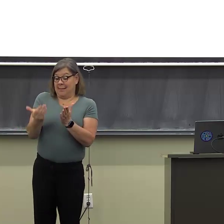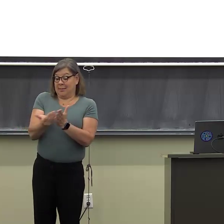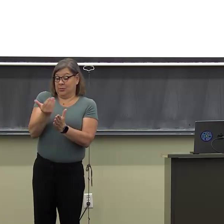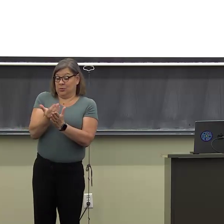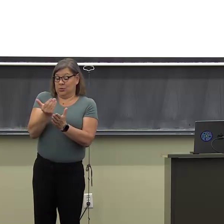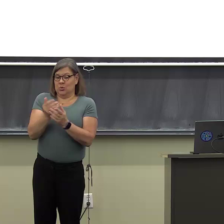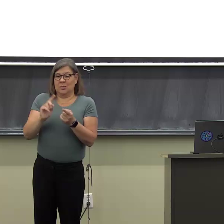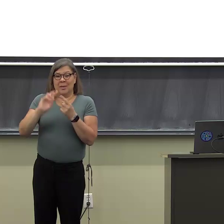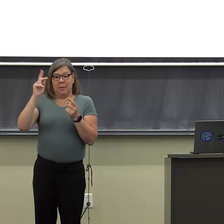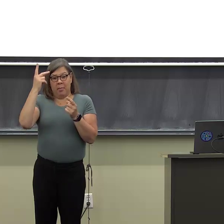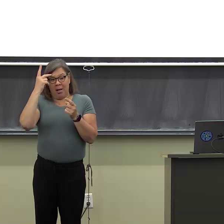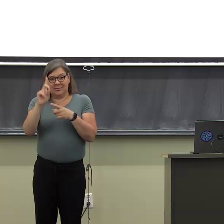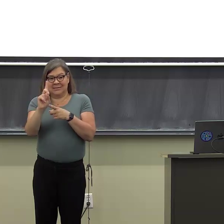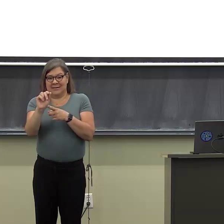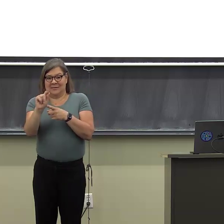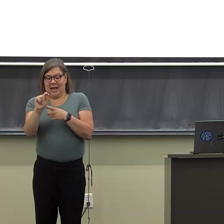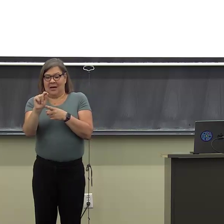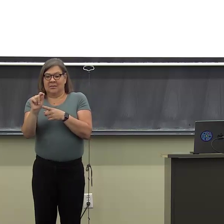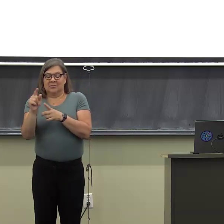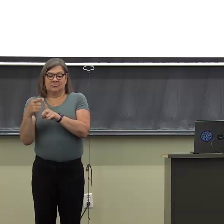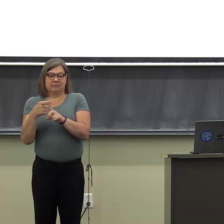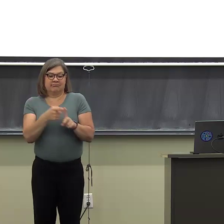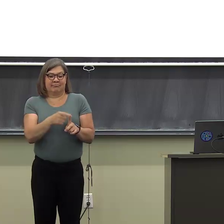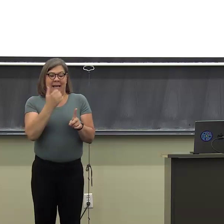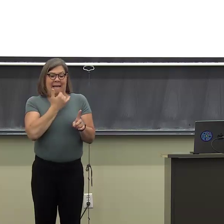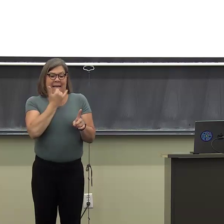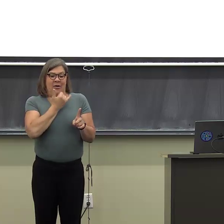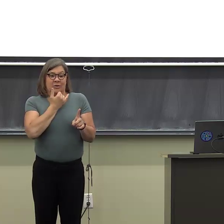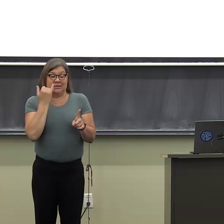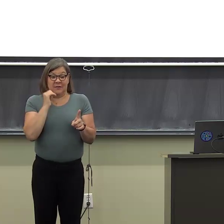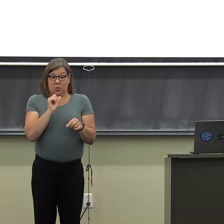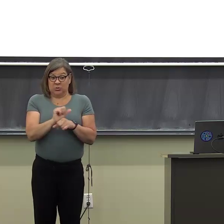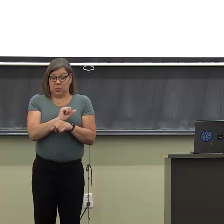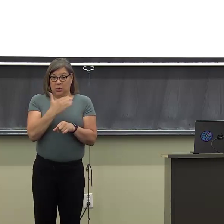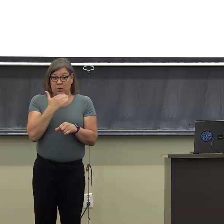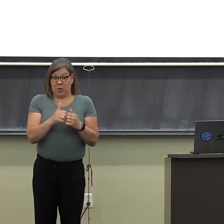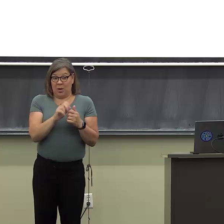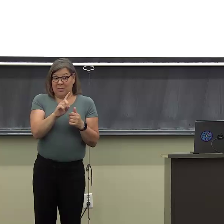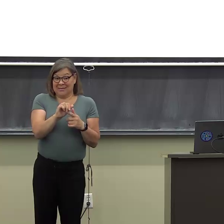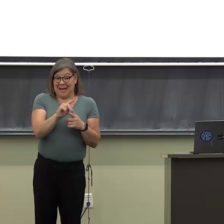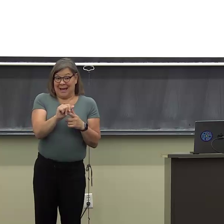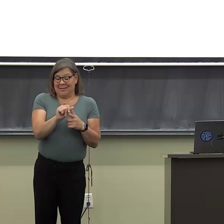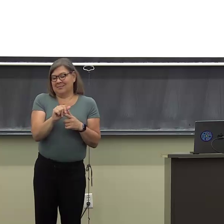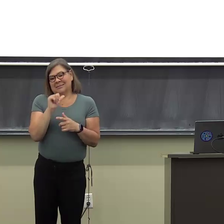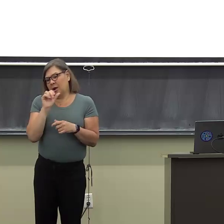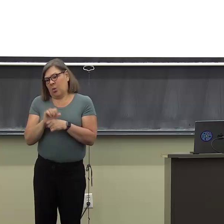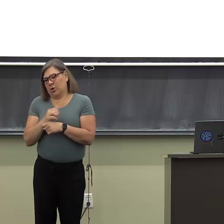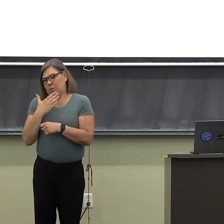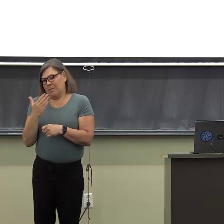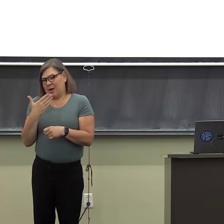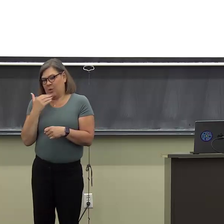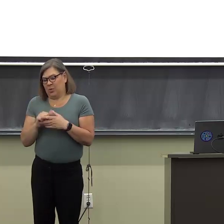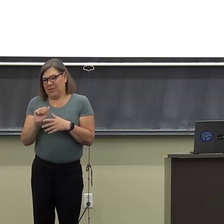the politics of data point us to a lot of errors. And if this wasn't working well with data, I don't think it's going to be working better with AI.